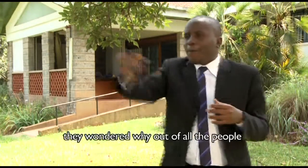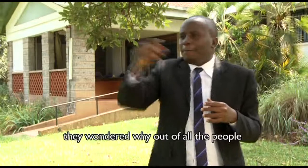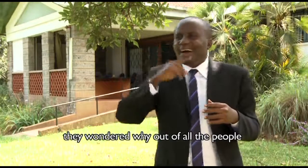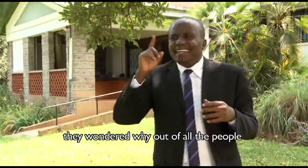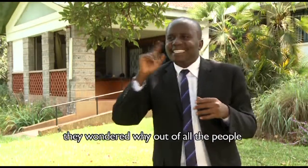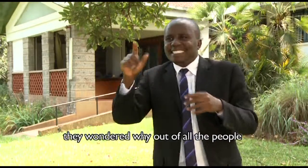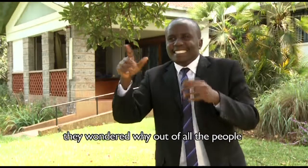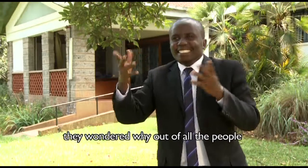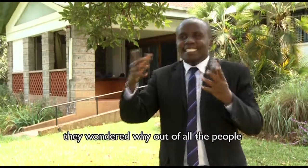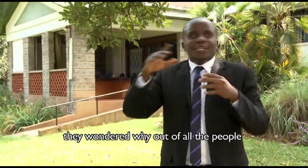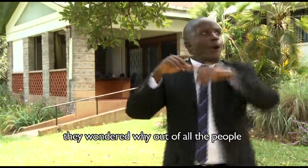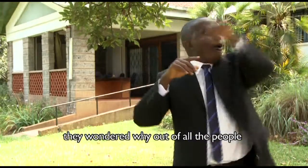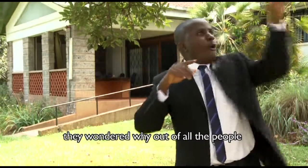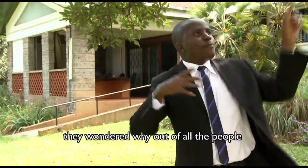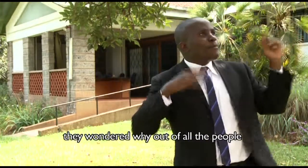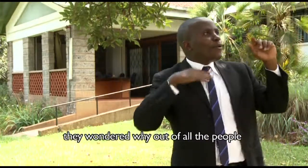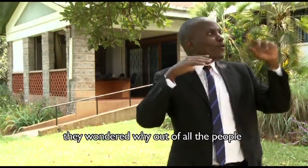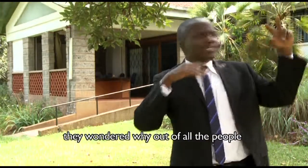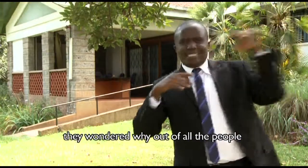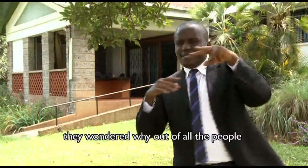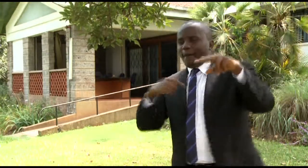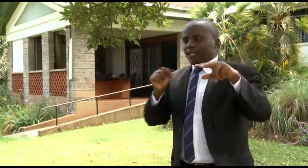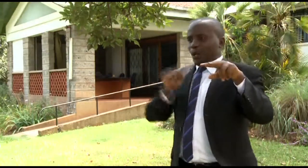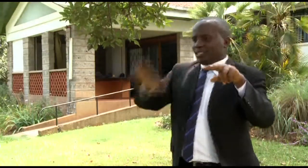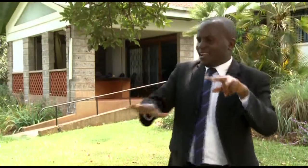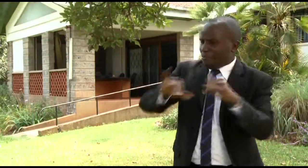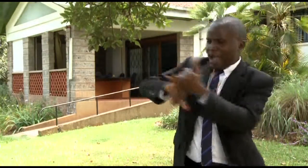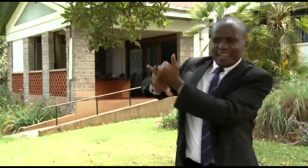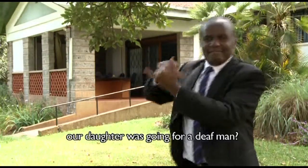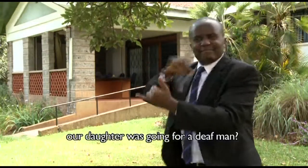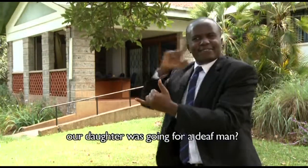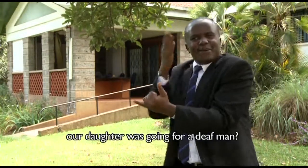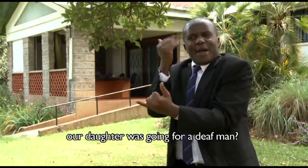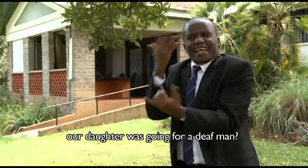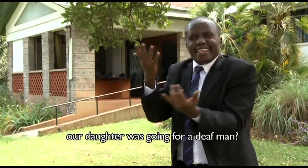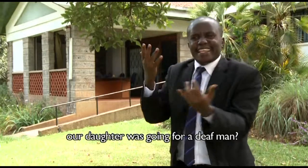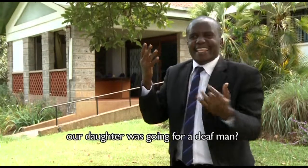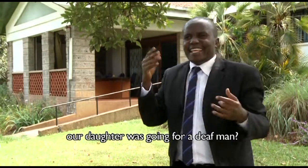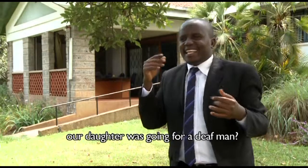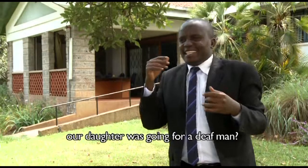They wondered why, out of all the people, our daughter was going for a deaf man.